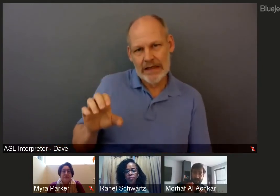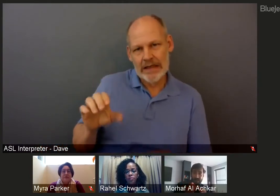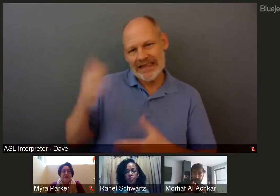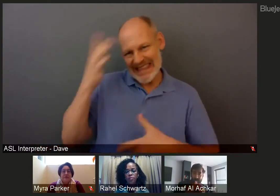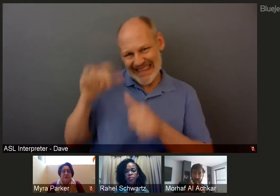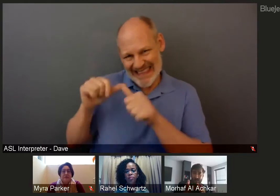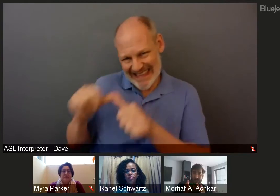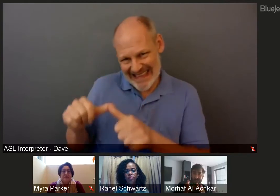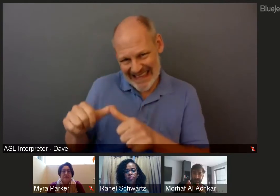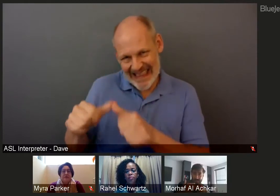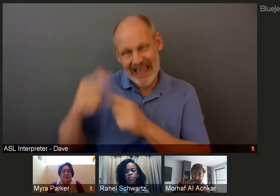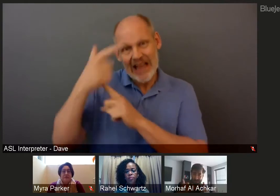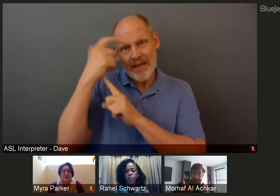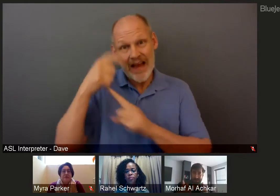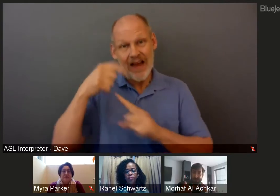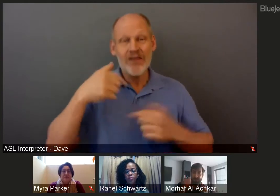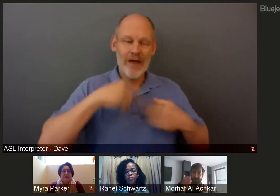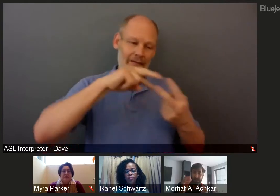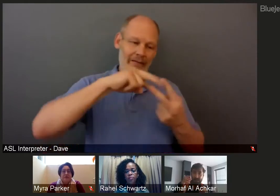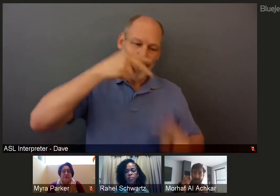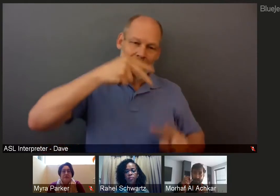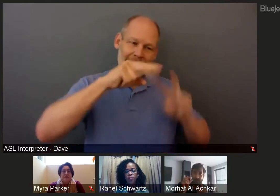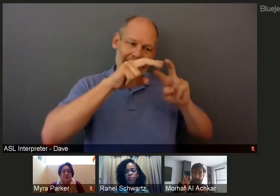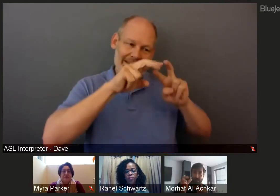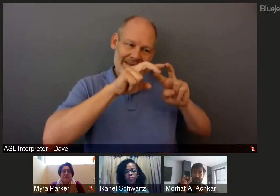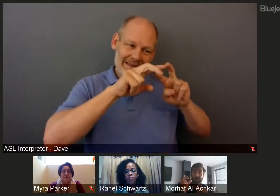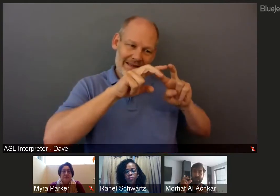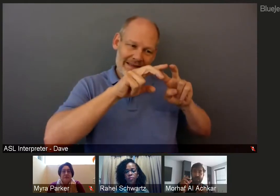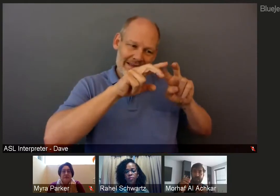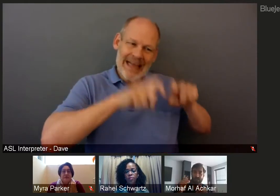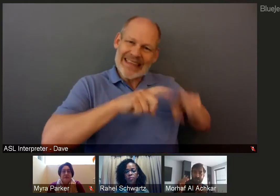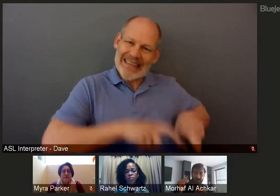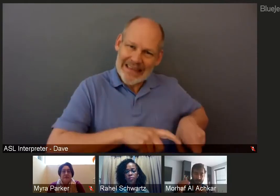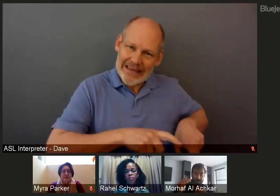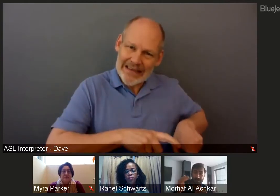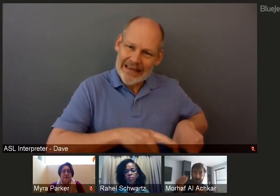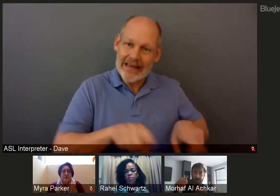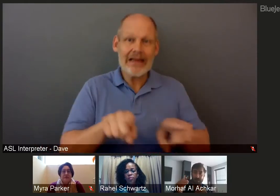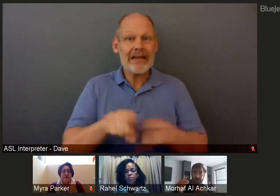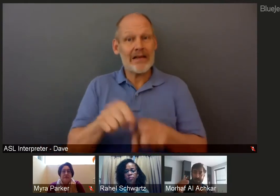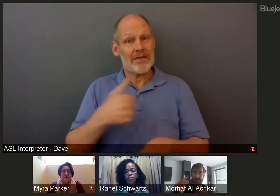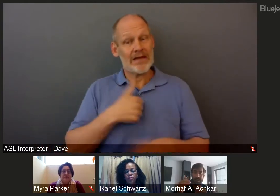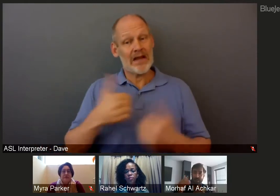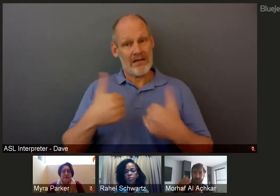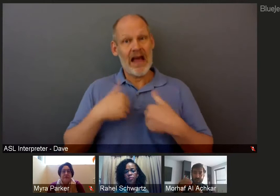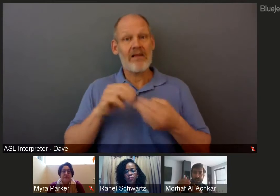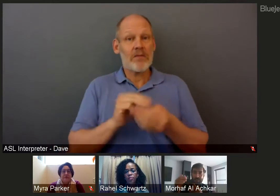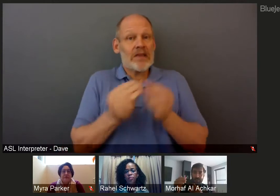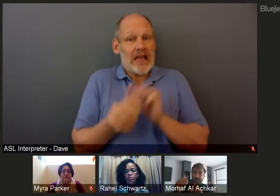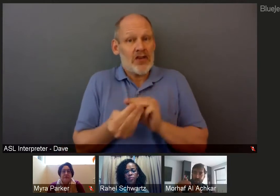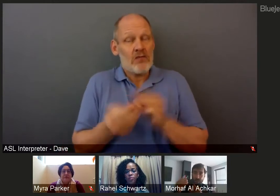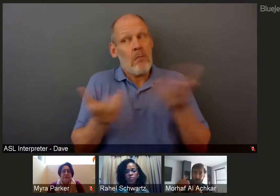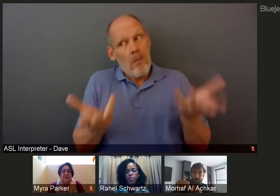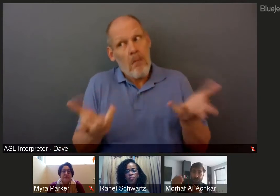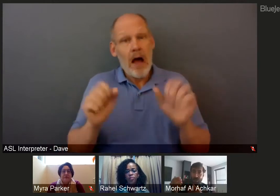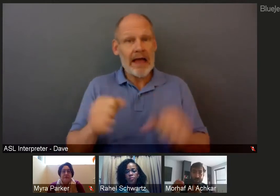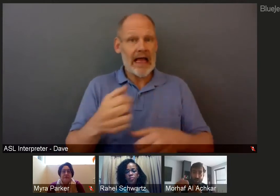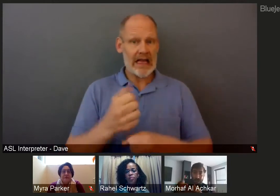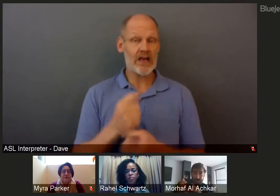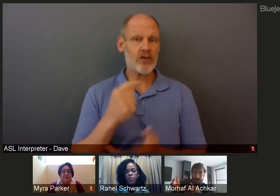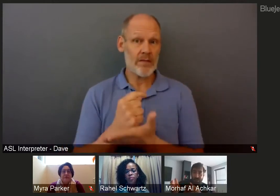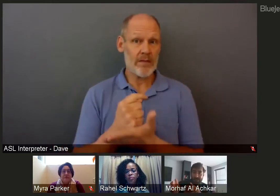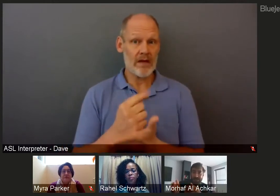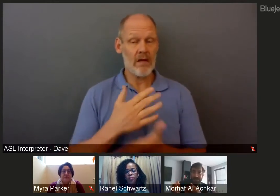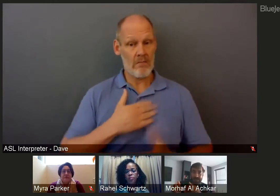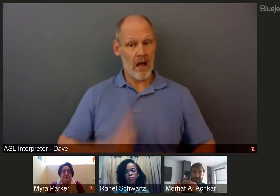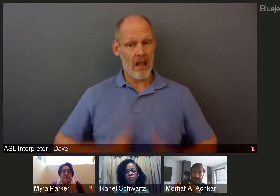testing out there. If you find, just like myself, if you find that you have a mutation, you might be eligible to treatment. Your life could continue